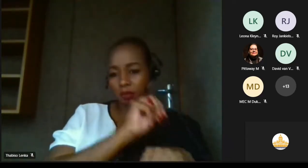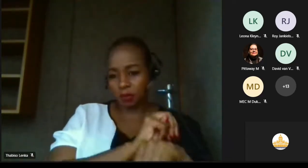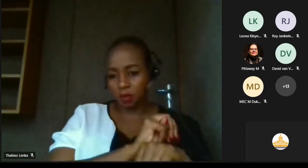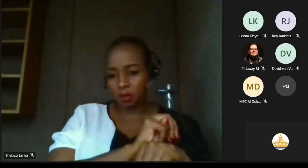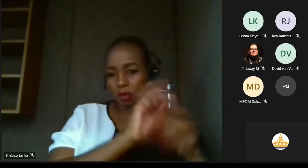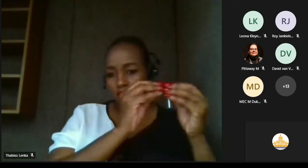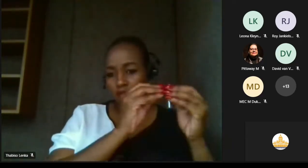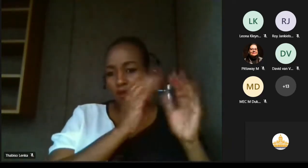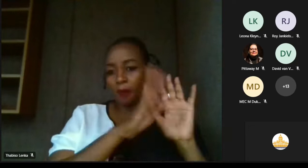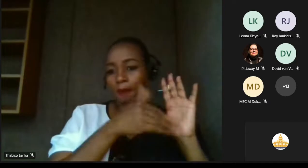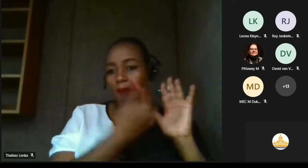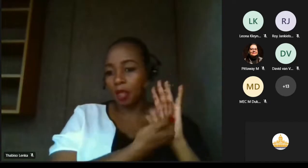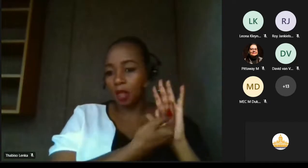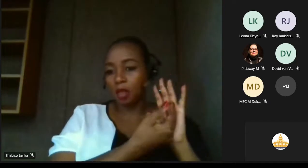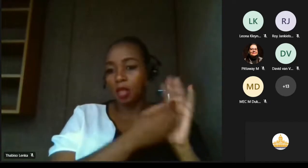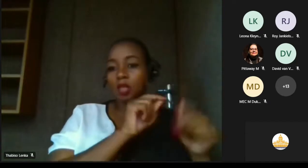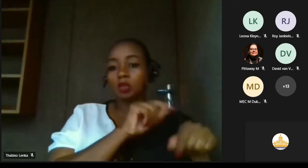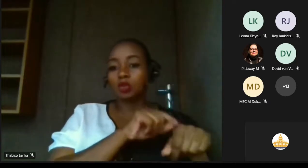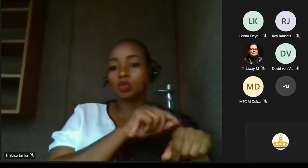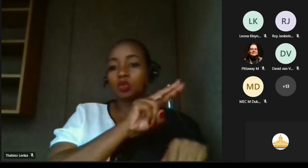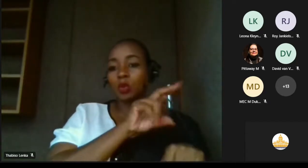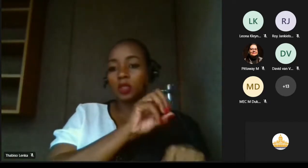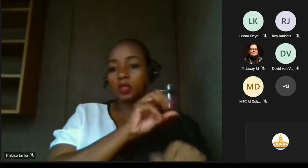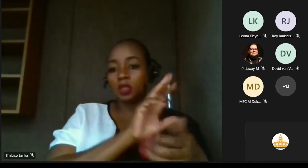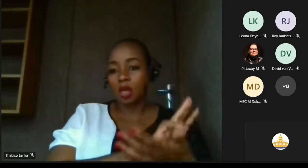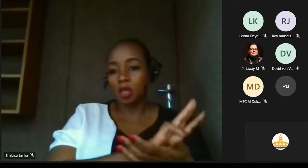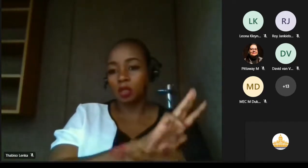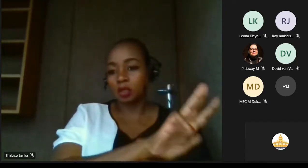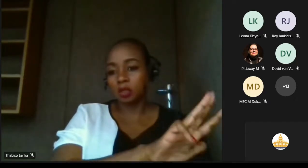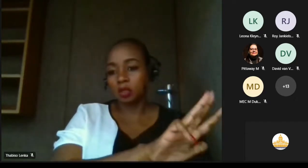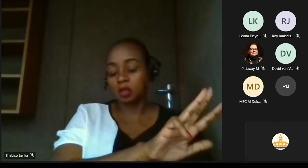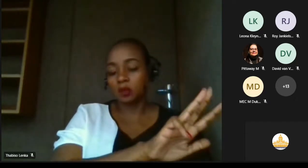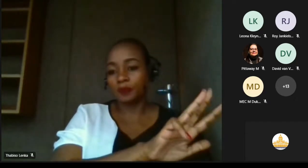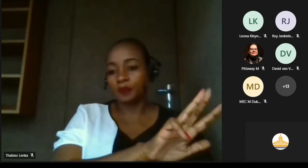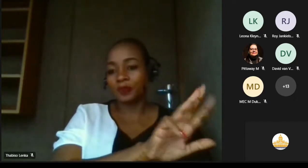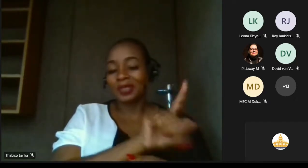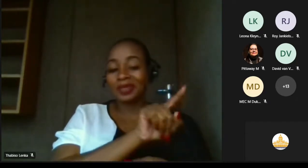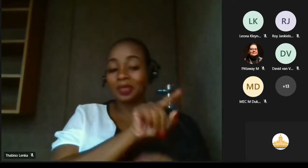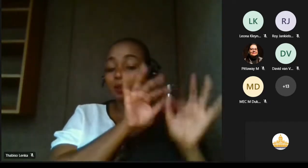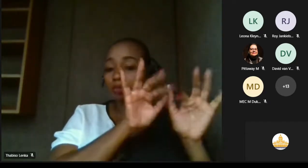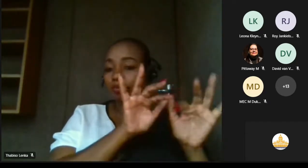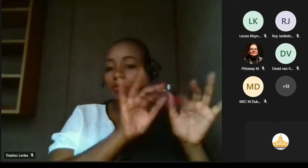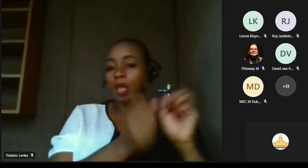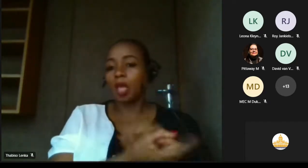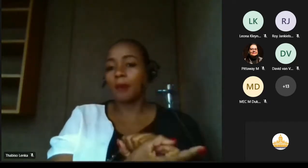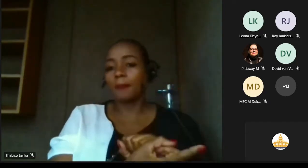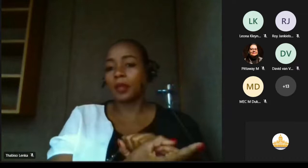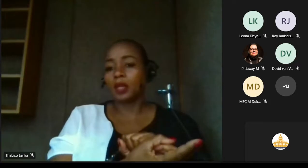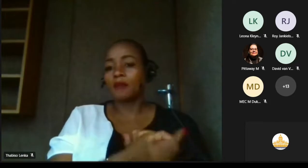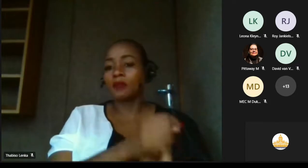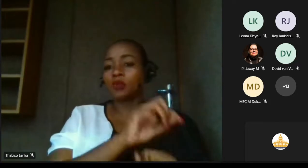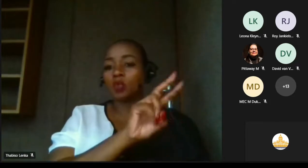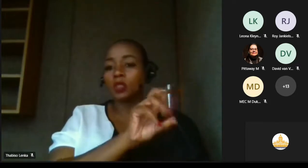Amendment Bill, B2D, 2019. These hearings took place 13 to 15